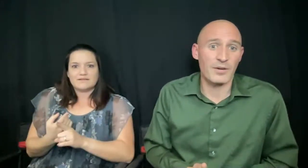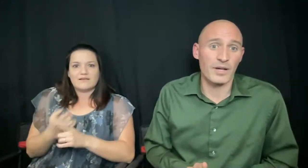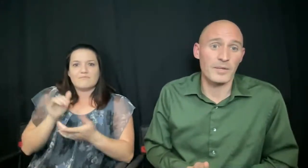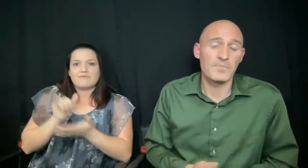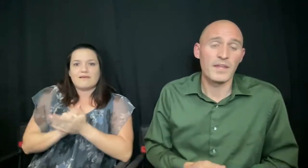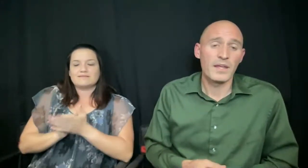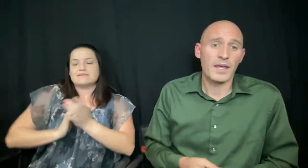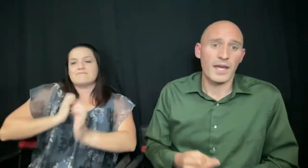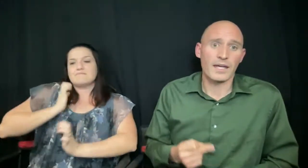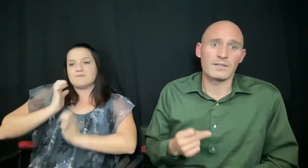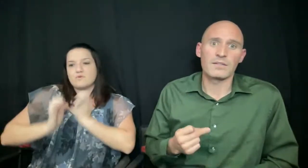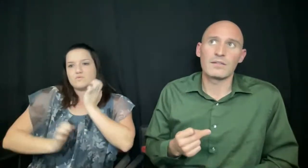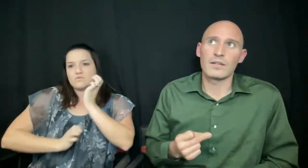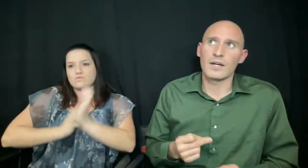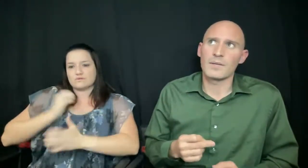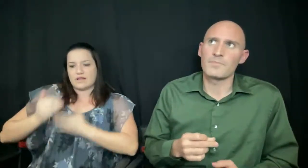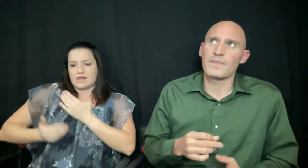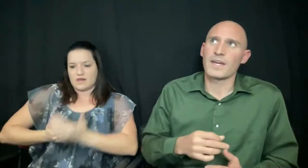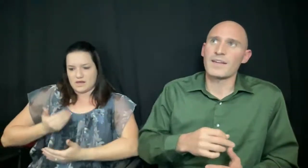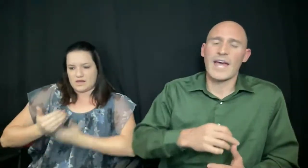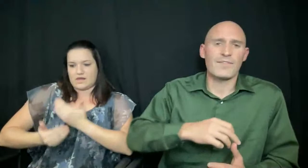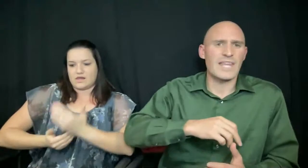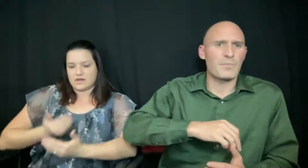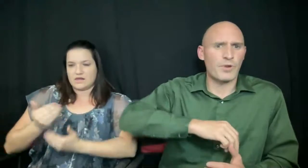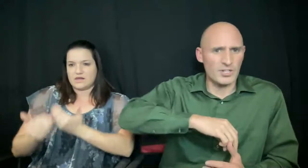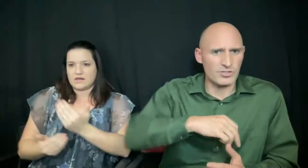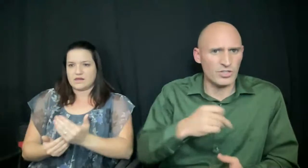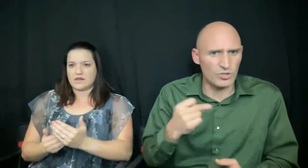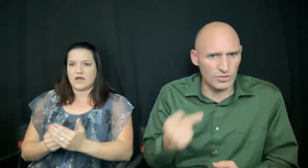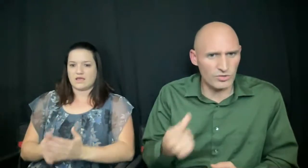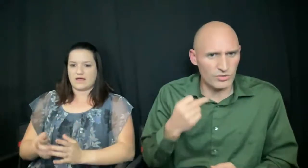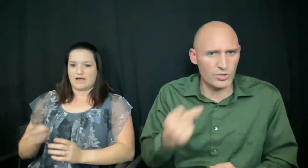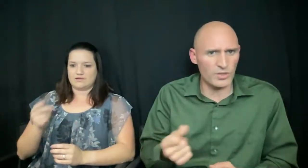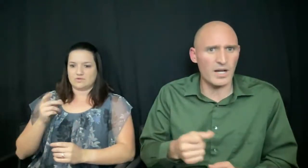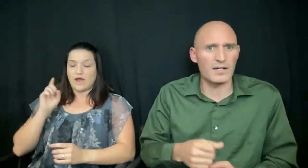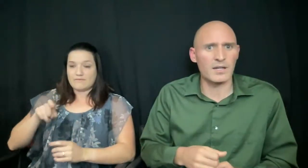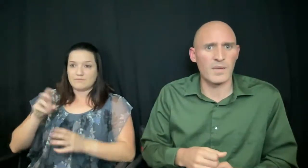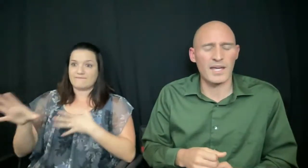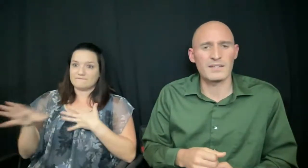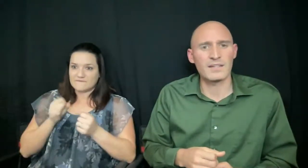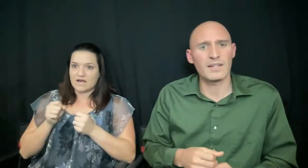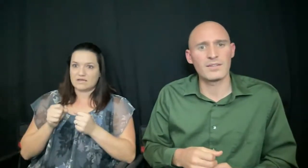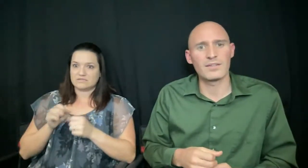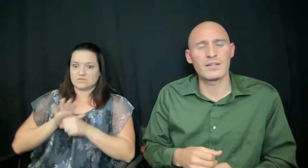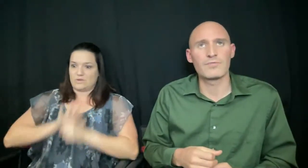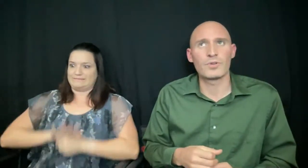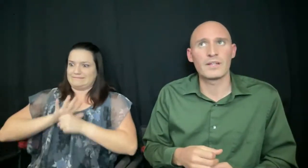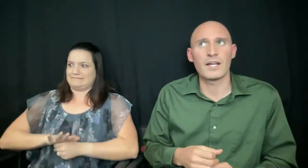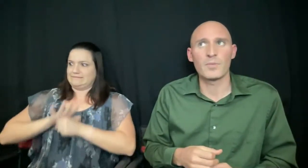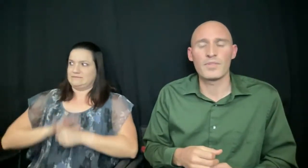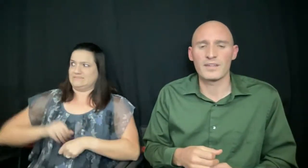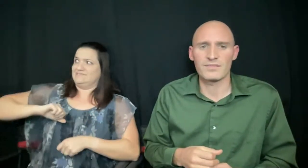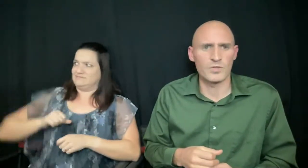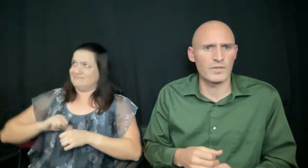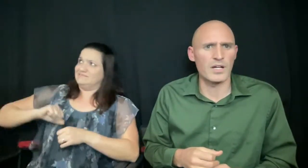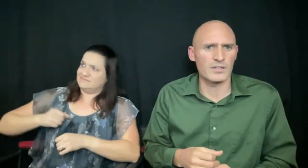way. And kind of having that pressure to do it on command can really help things move along